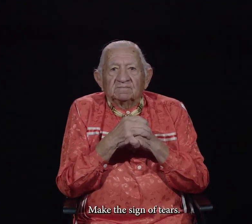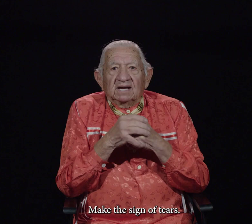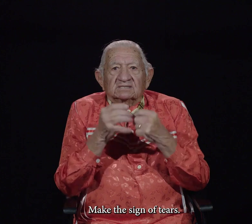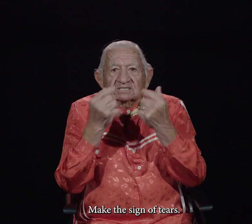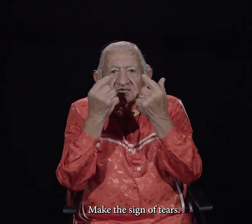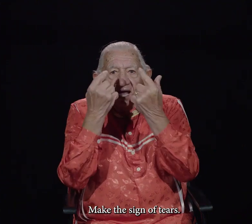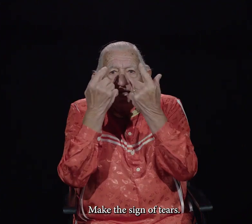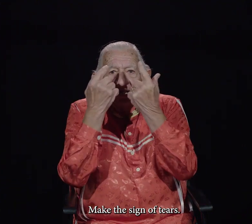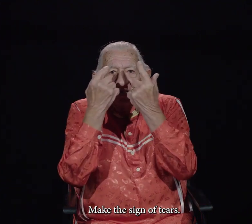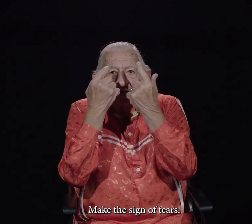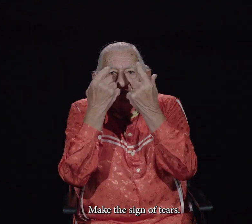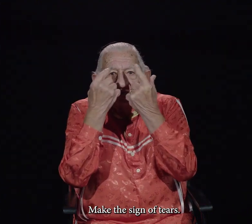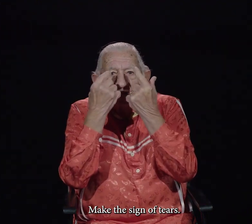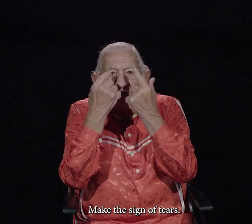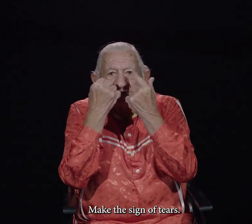make the sign of tears